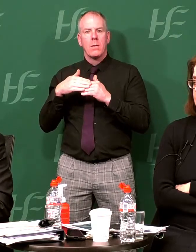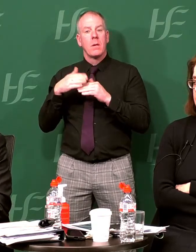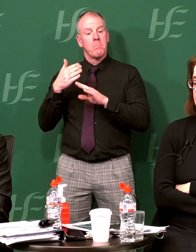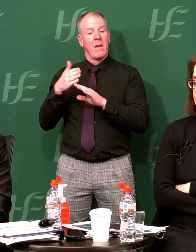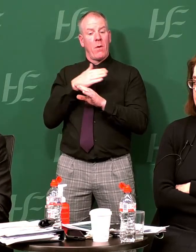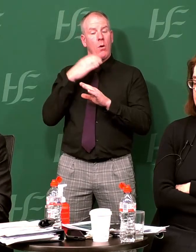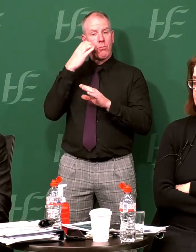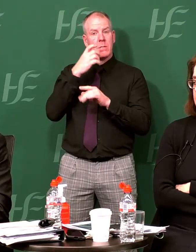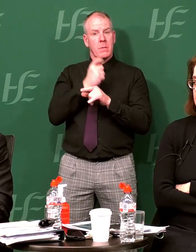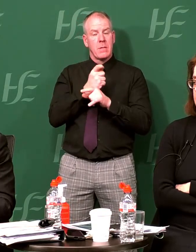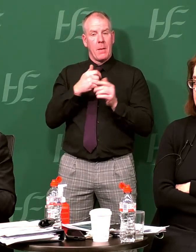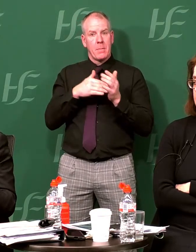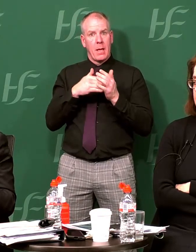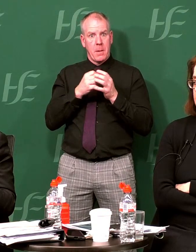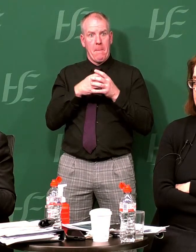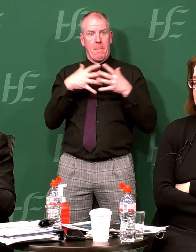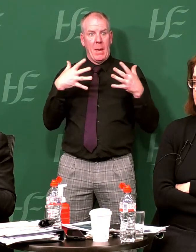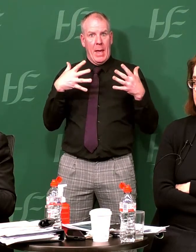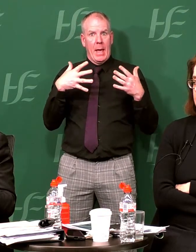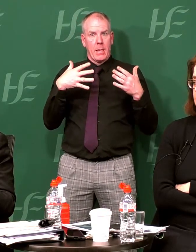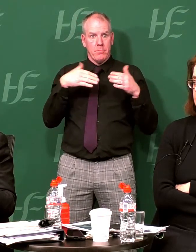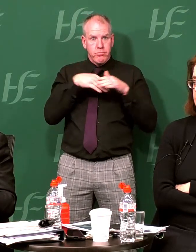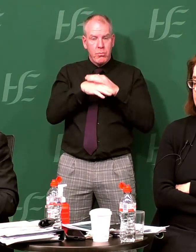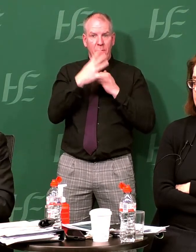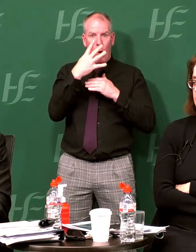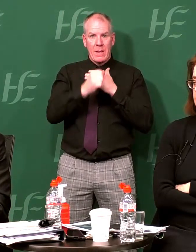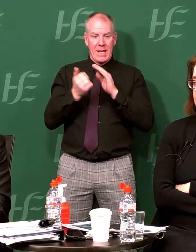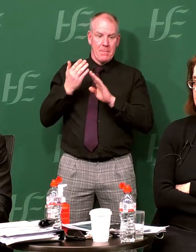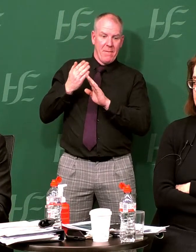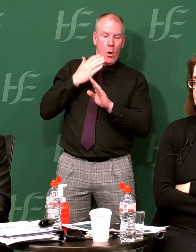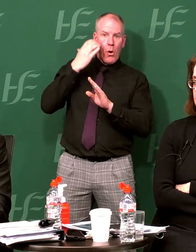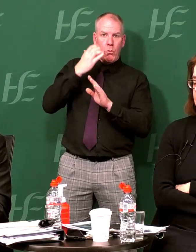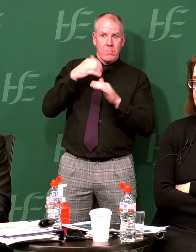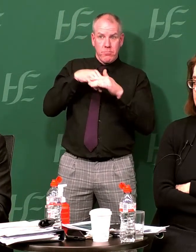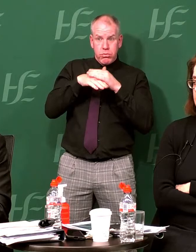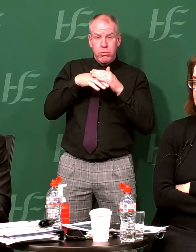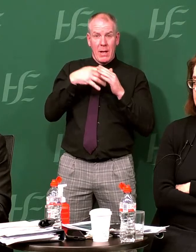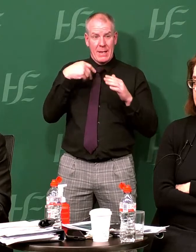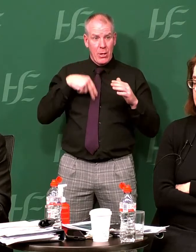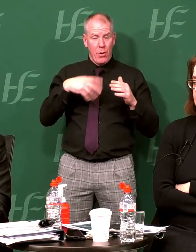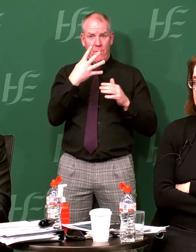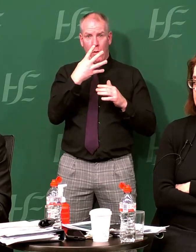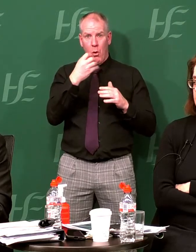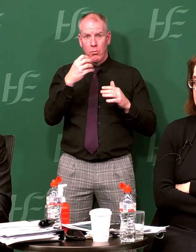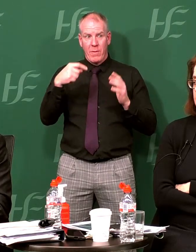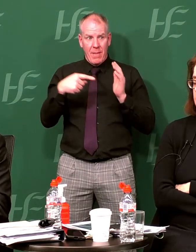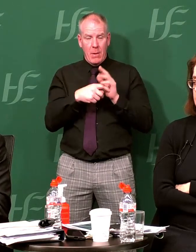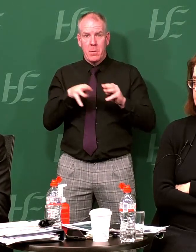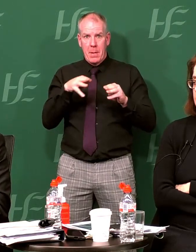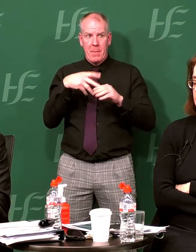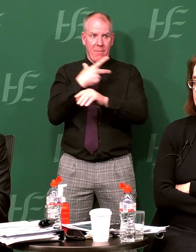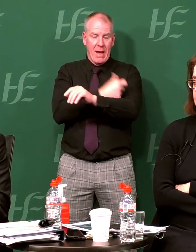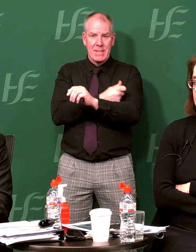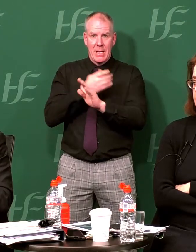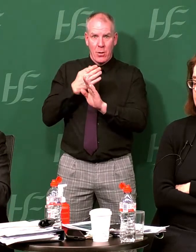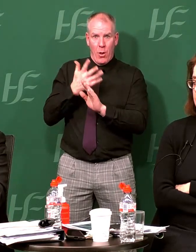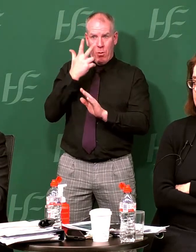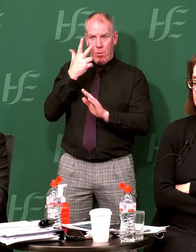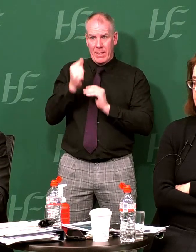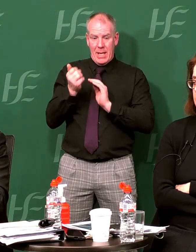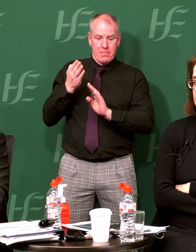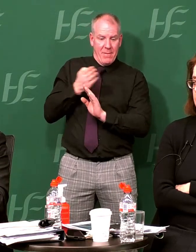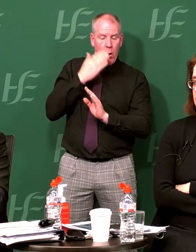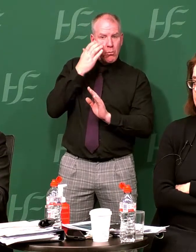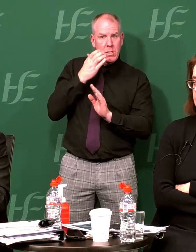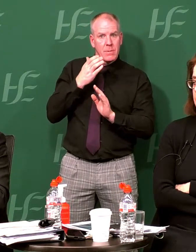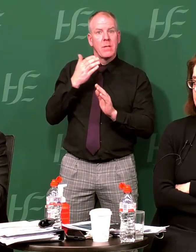Christmas period, we saw a massive uptake in those 4 days. We'd practically 400,000, 100,000 a day. Over the Christmas